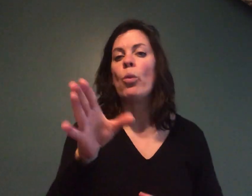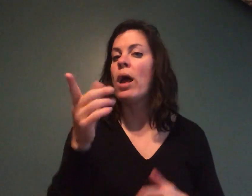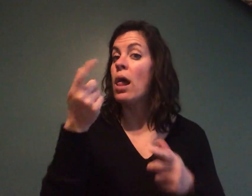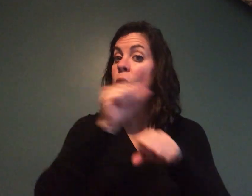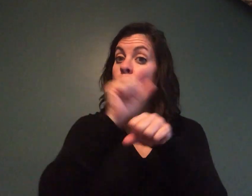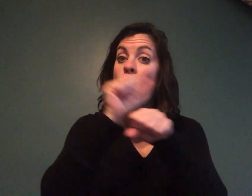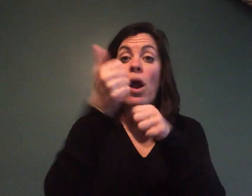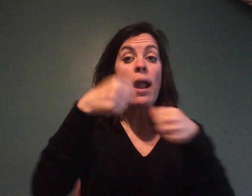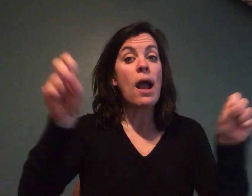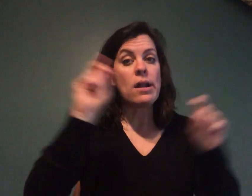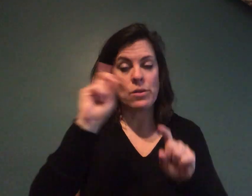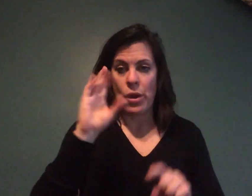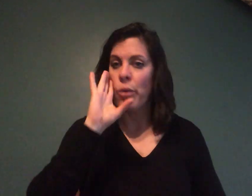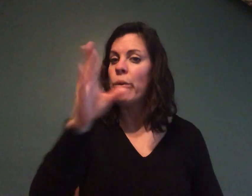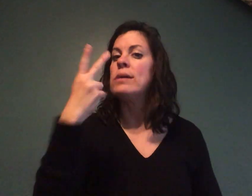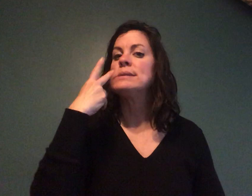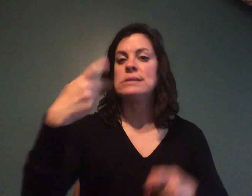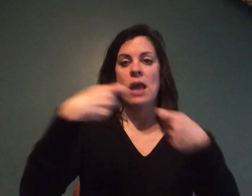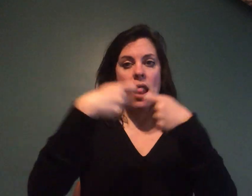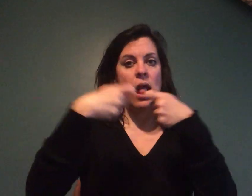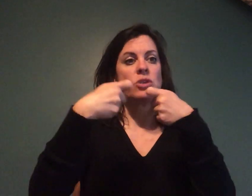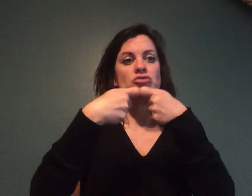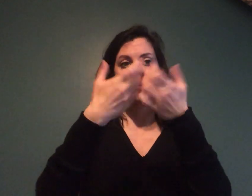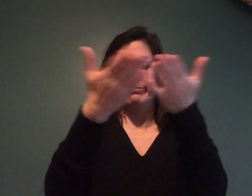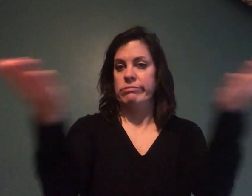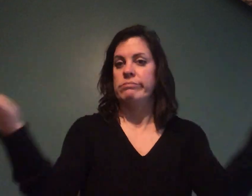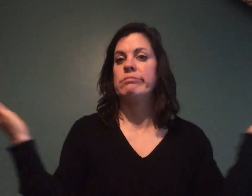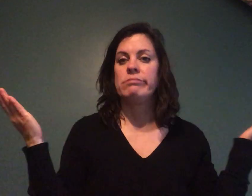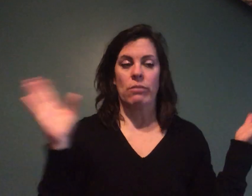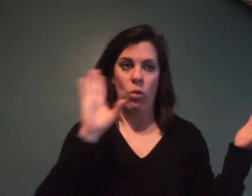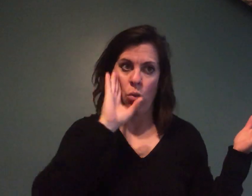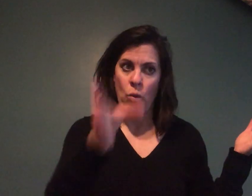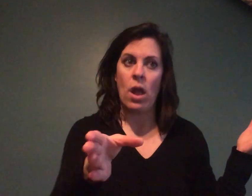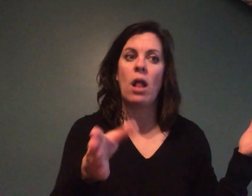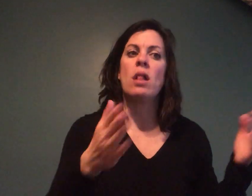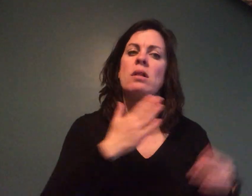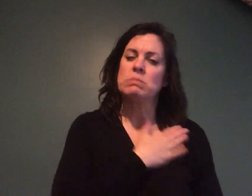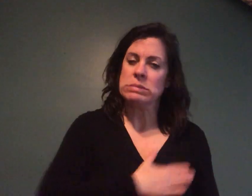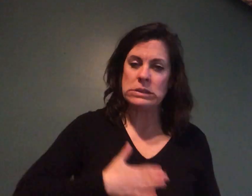this. All right. Please go over some of this stuff.